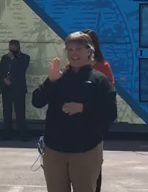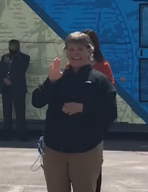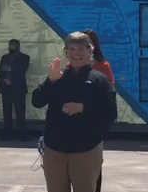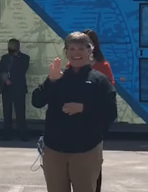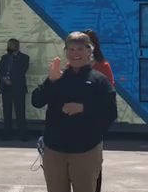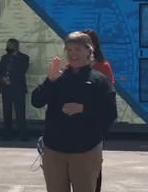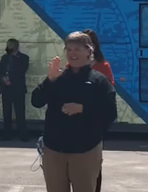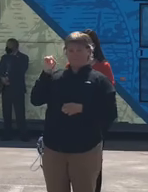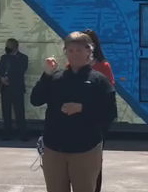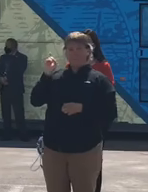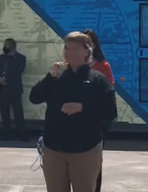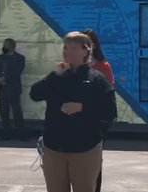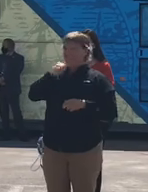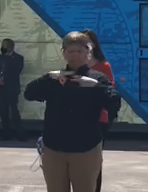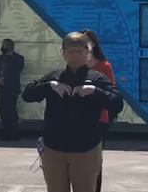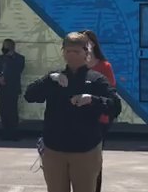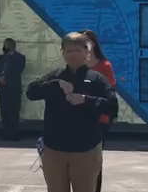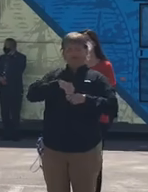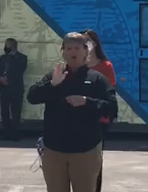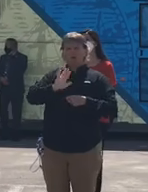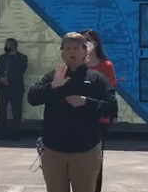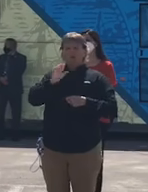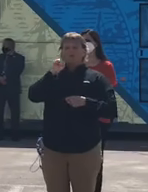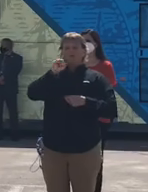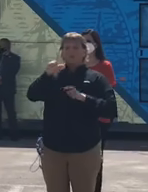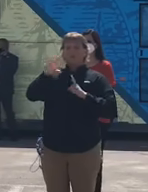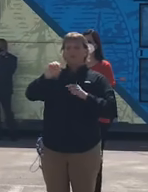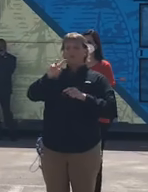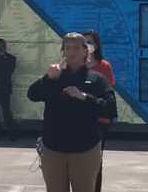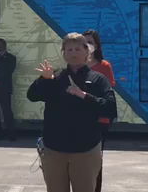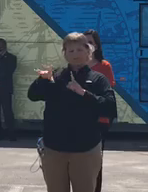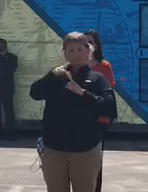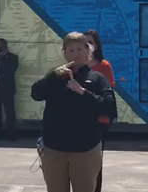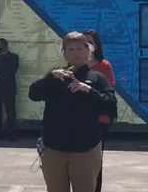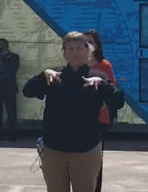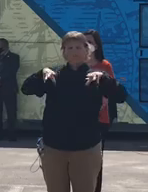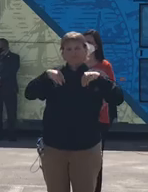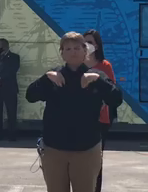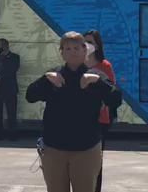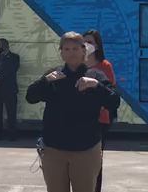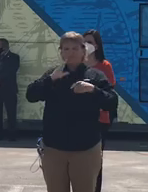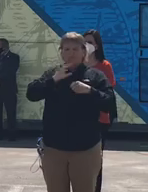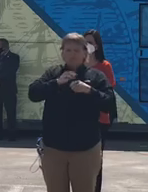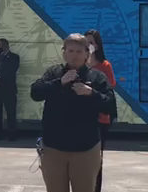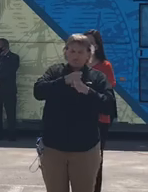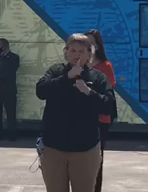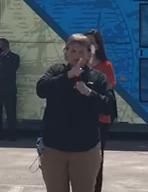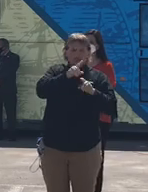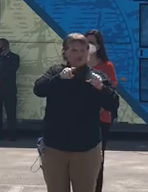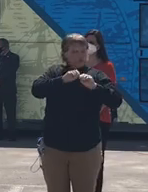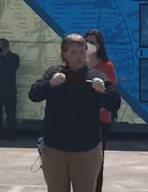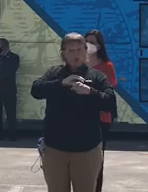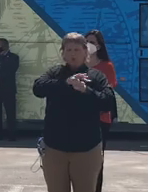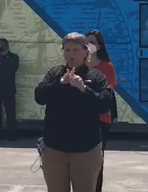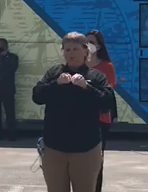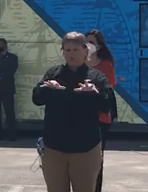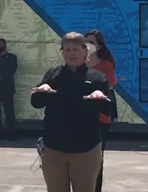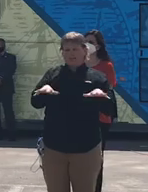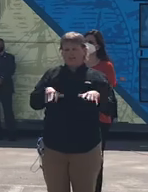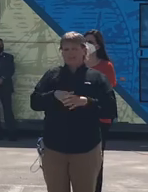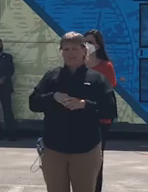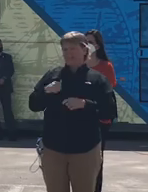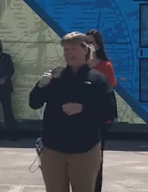the coronavirus or not. But obviously that's something that's very, very important. So the lab is going to be run by Stat